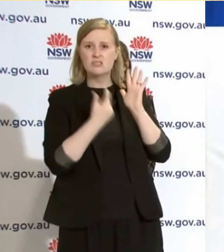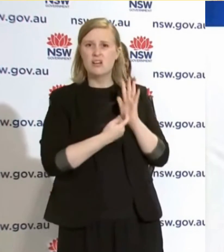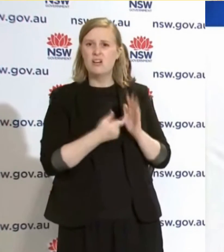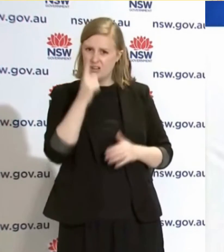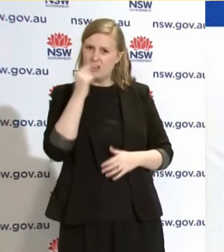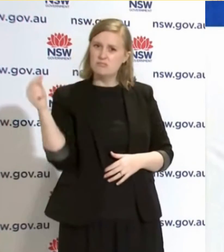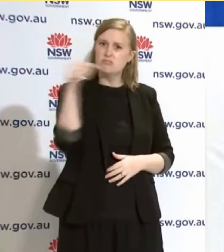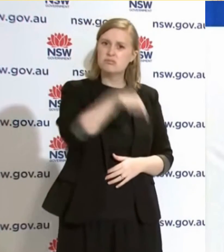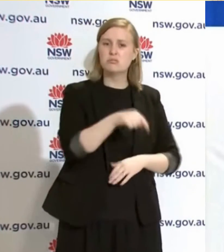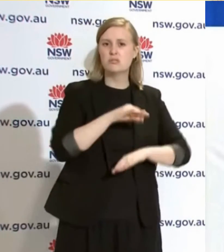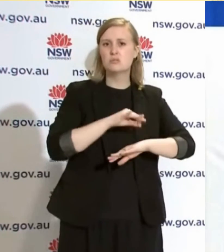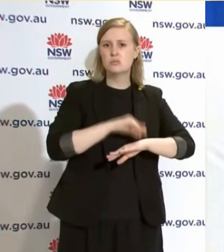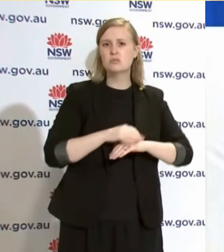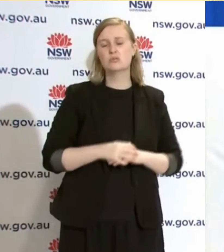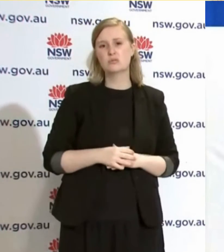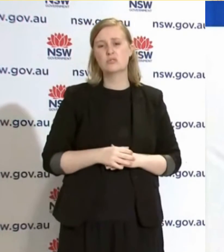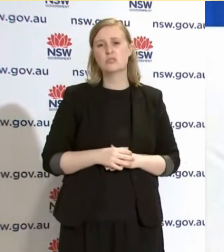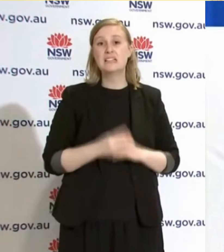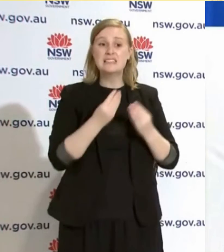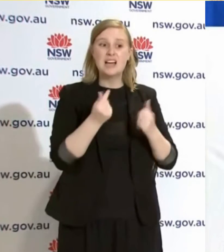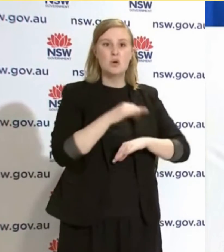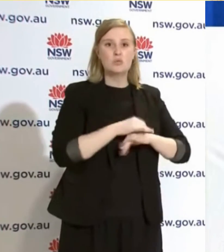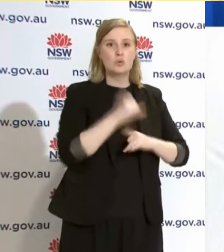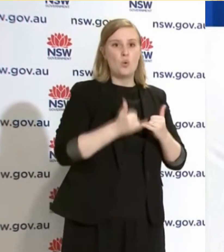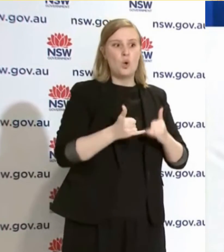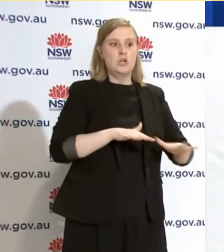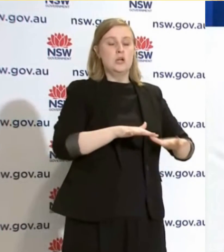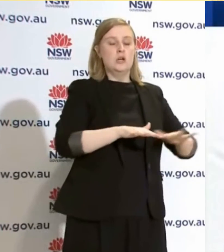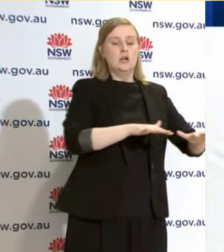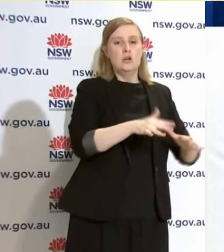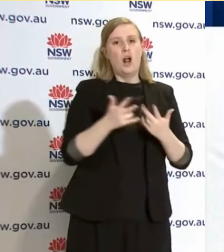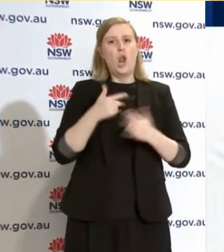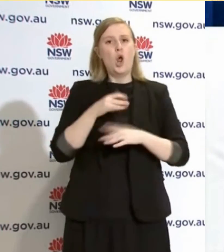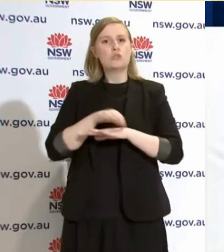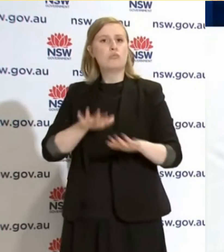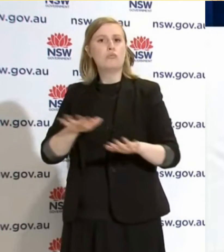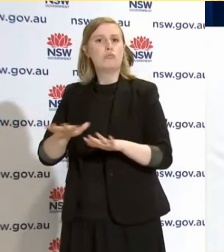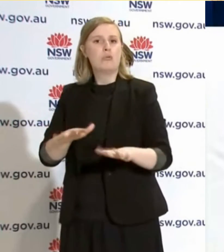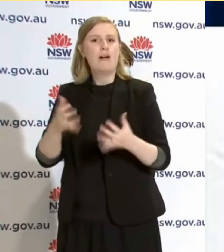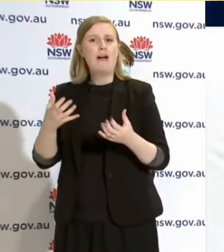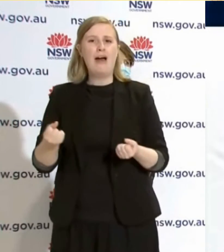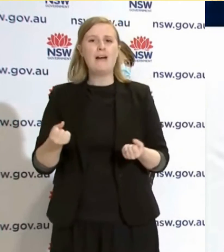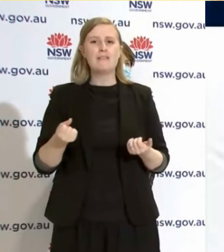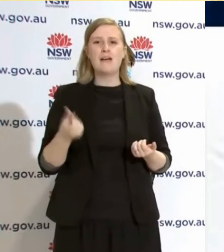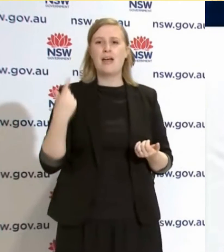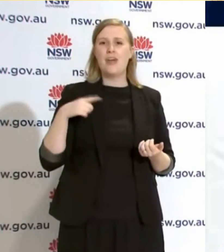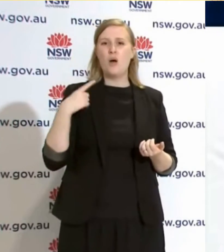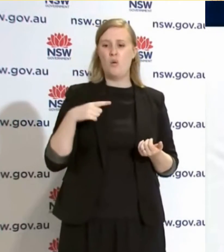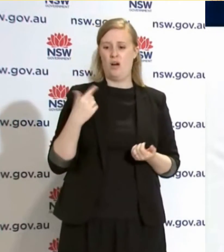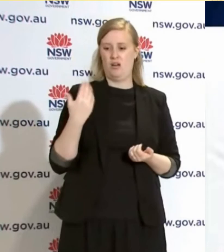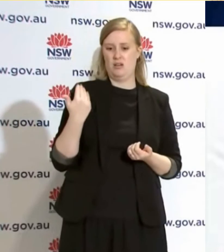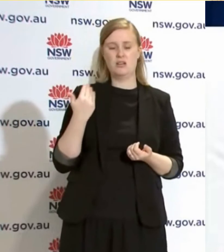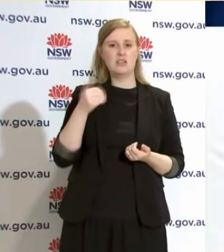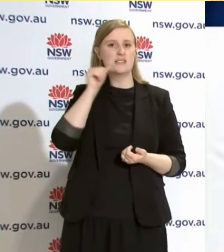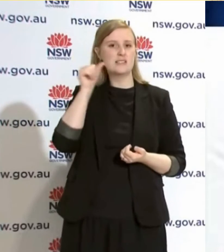greater pressure on them than others. Obviously, in the southwest and west, and that's why Dr. Nguyen gave some very good feedback from Nepean Hospital, where